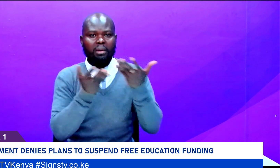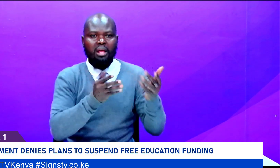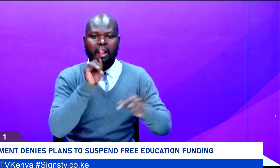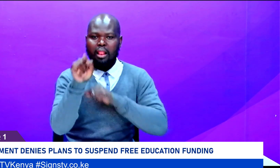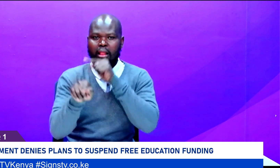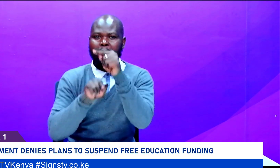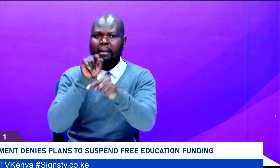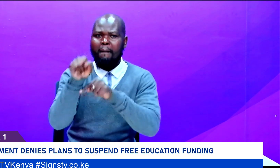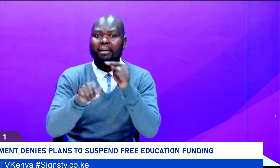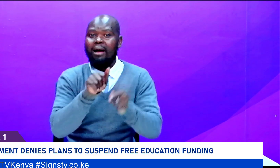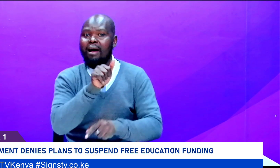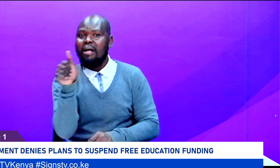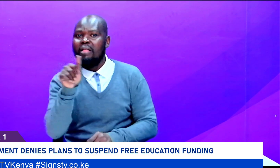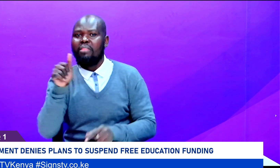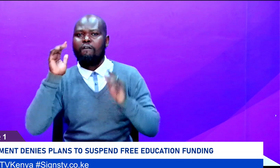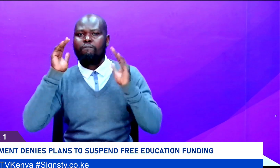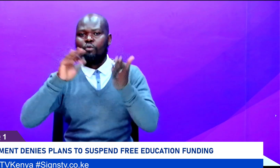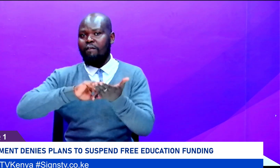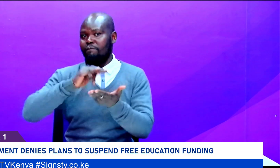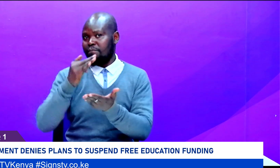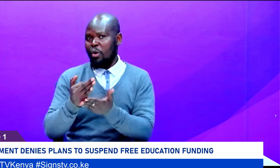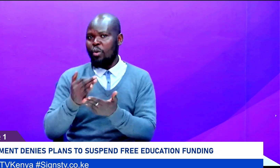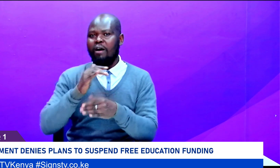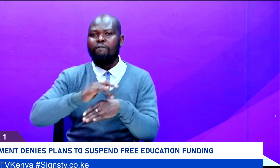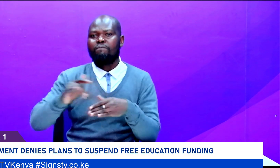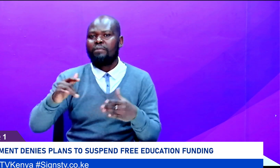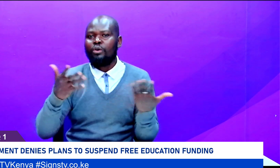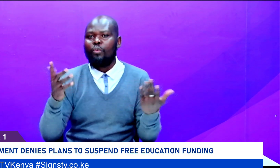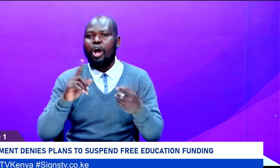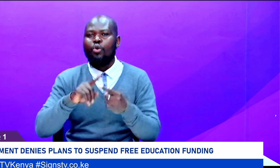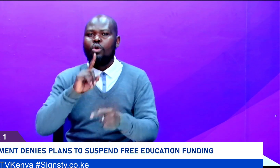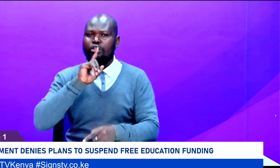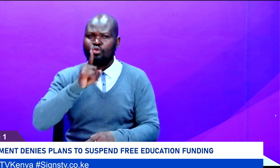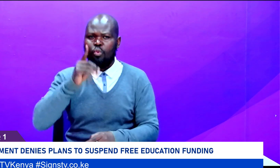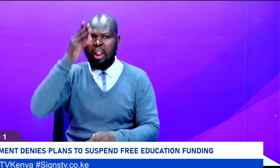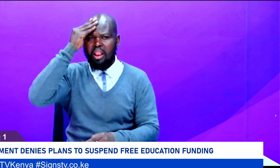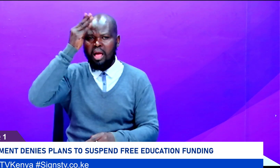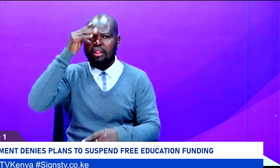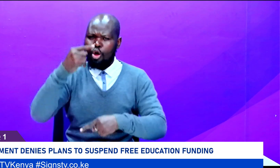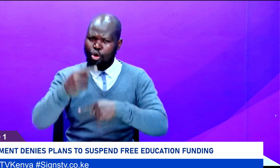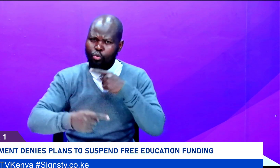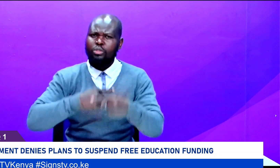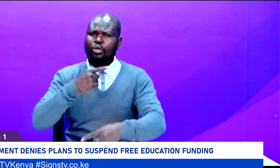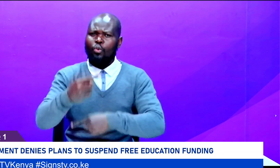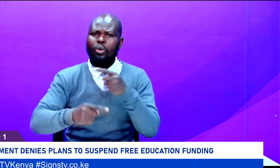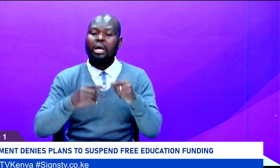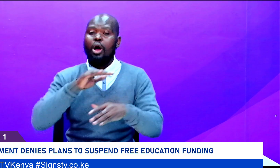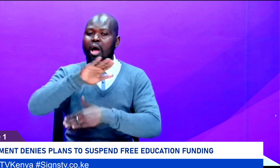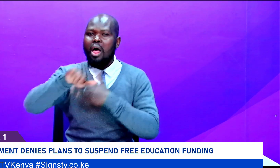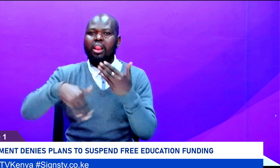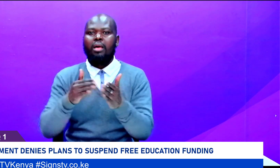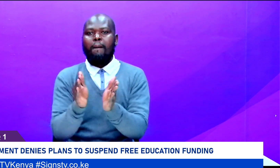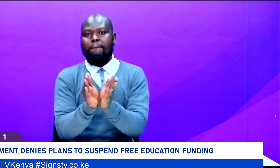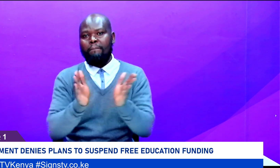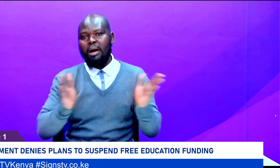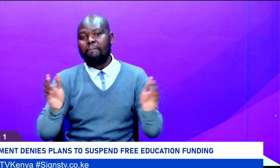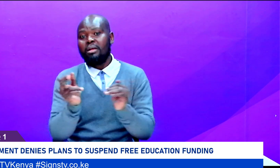reduced capitation is temporary adjustment due to fiscal pressures. The